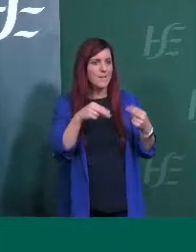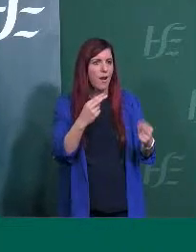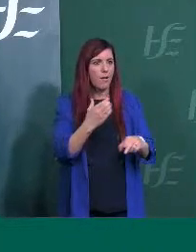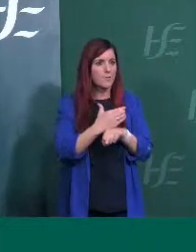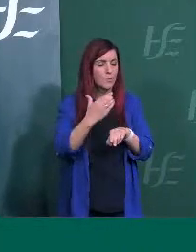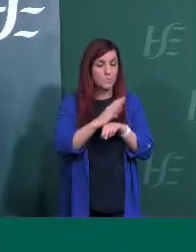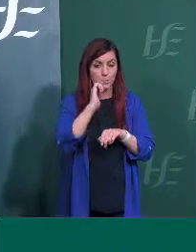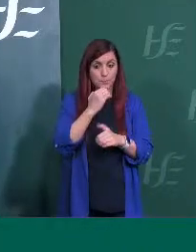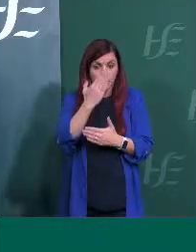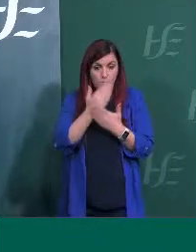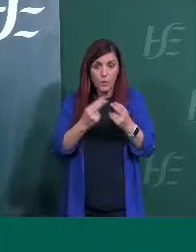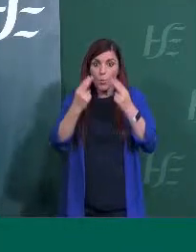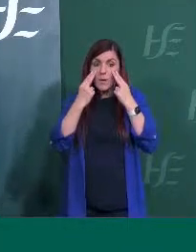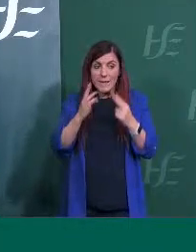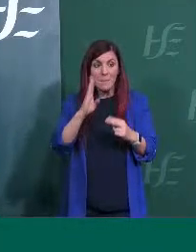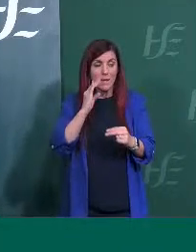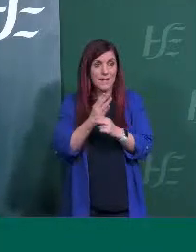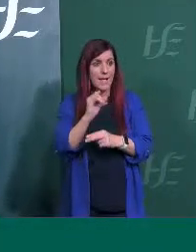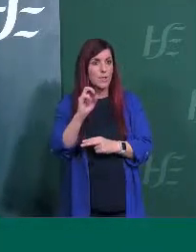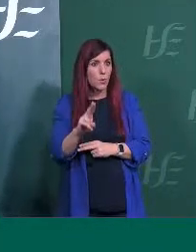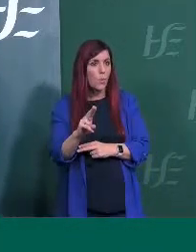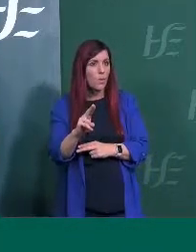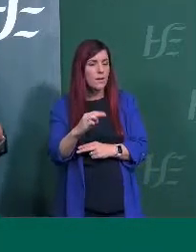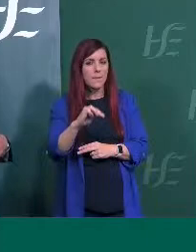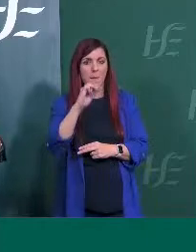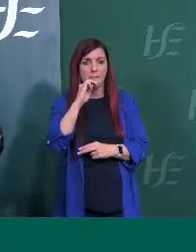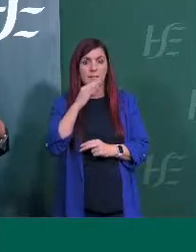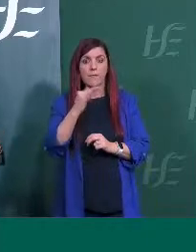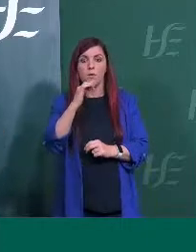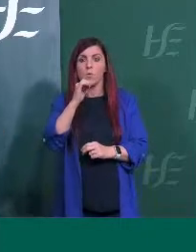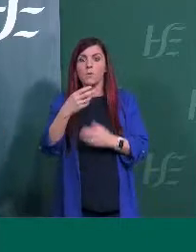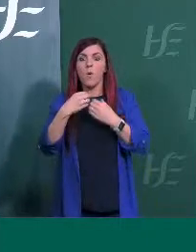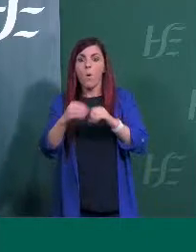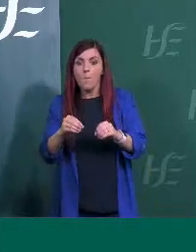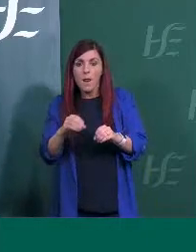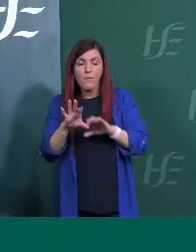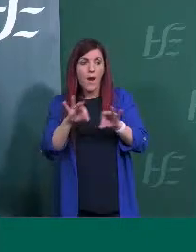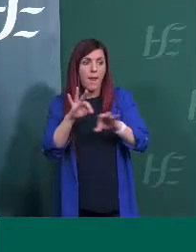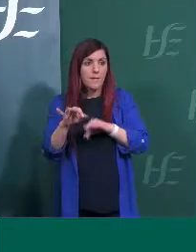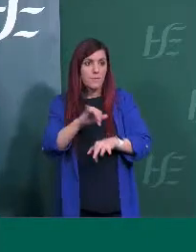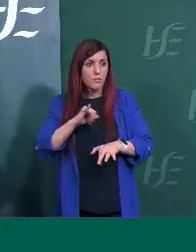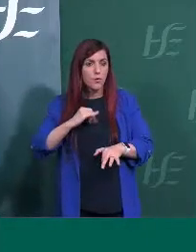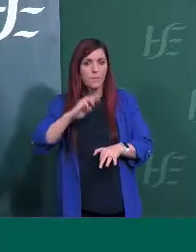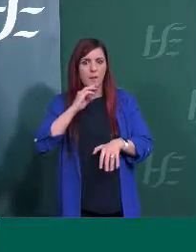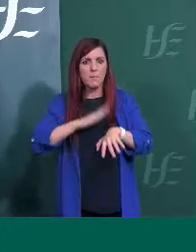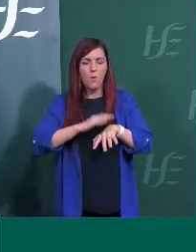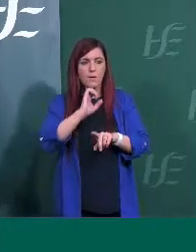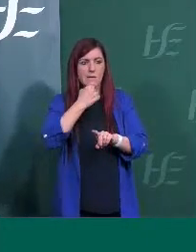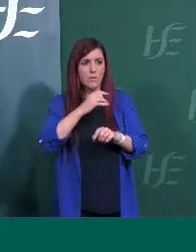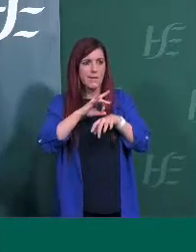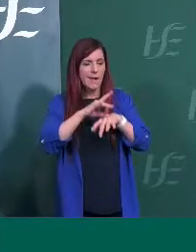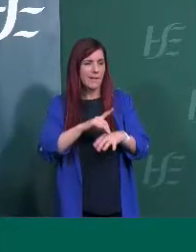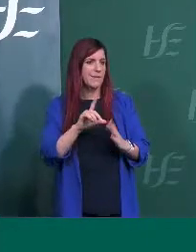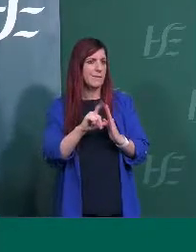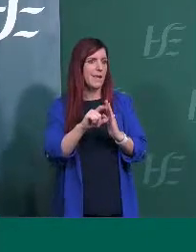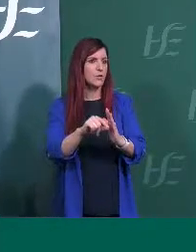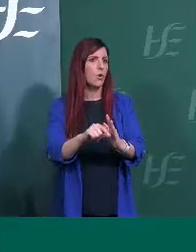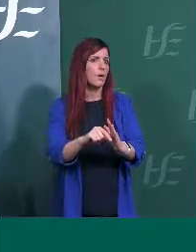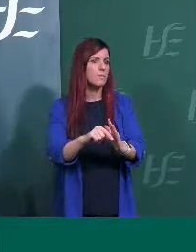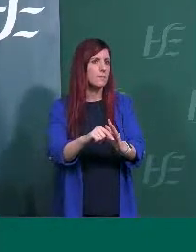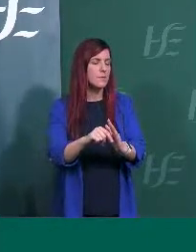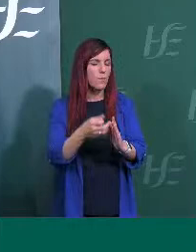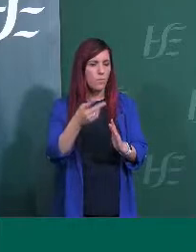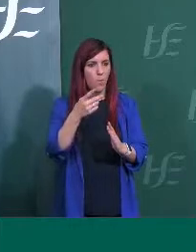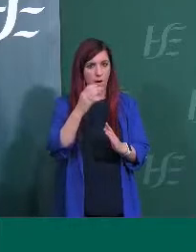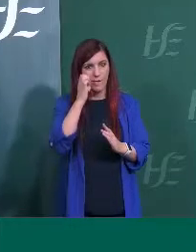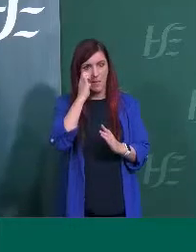people with severe illness, and there's very little room outside those 1 in 3 beds occupied by COVID and all the other people who need treatment